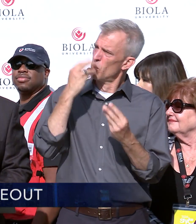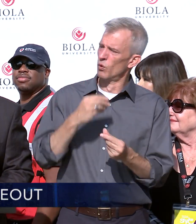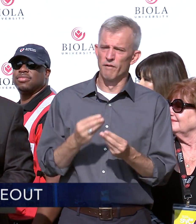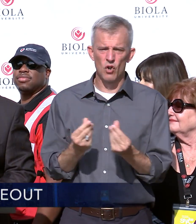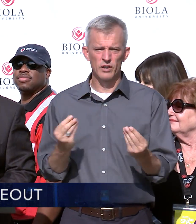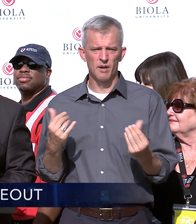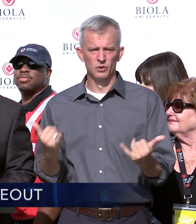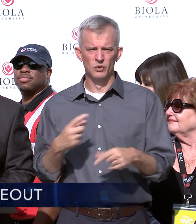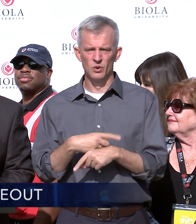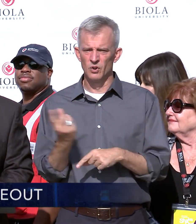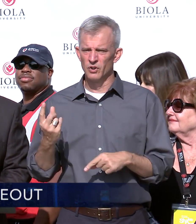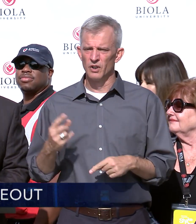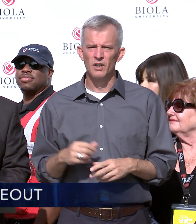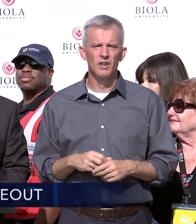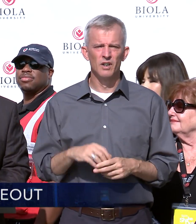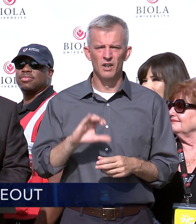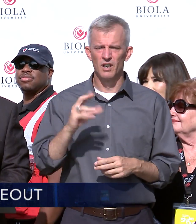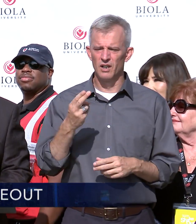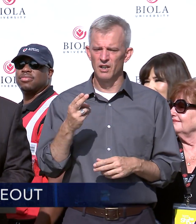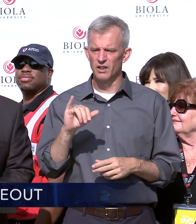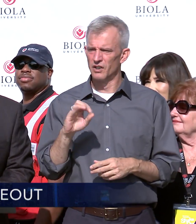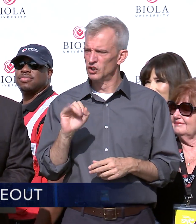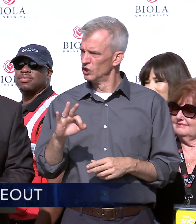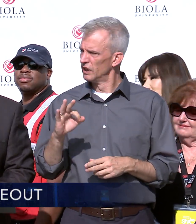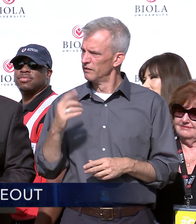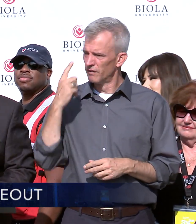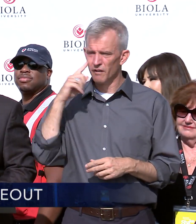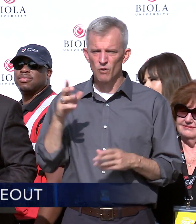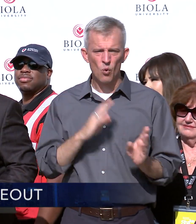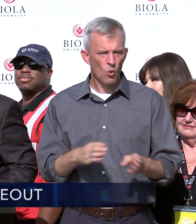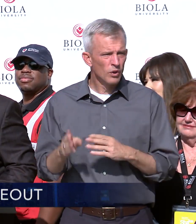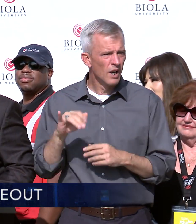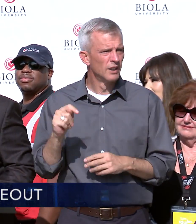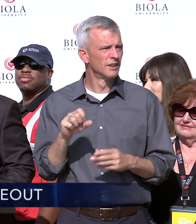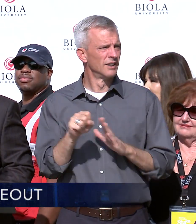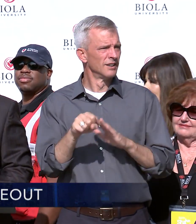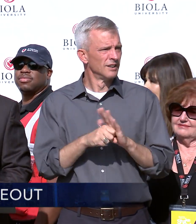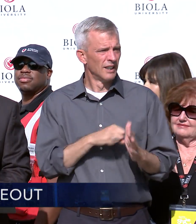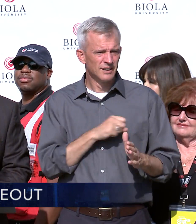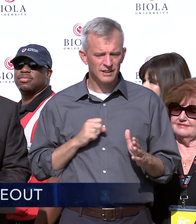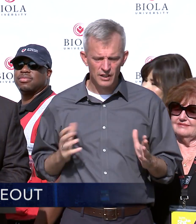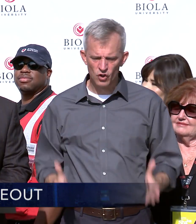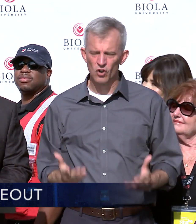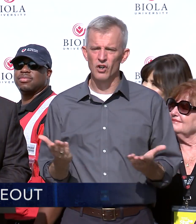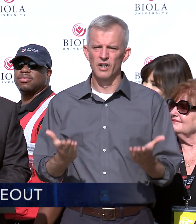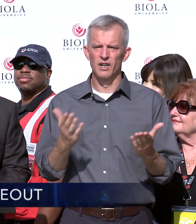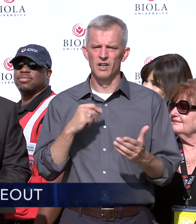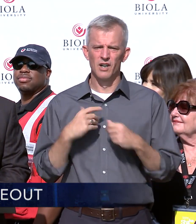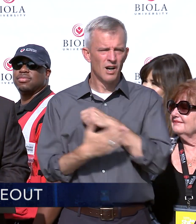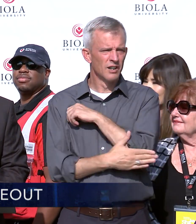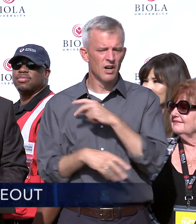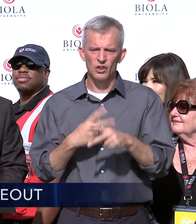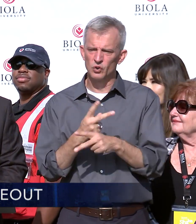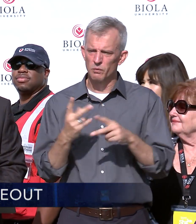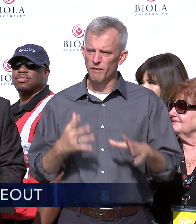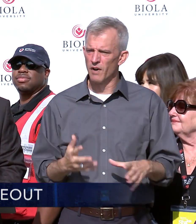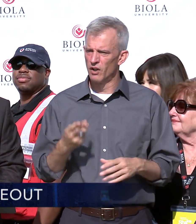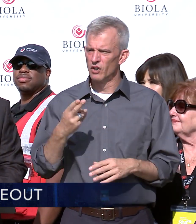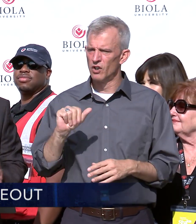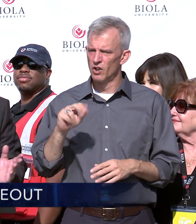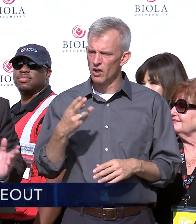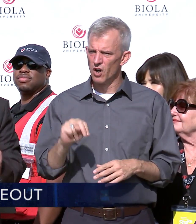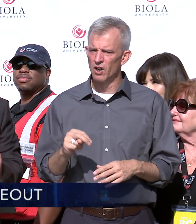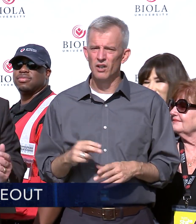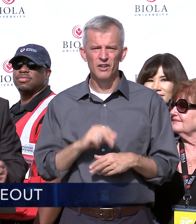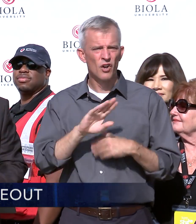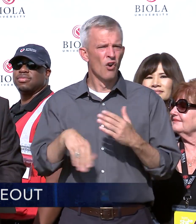and for Chief O for organizing this, and for State Senator being here, and for our County Supervisor Janice Hahn for being here,